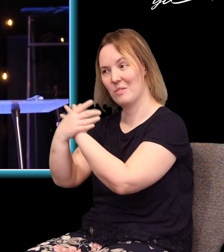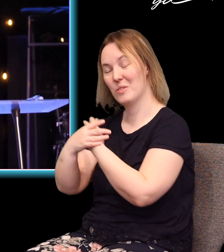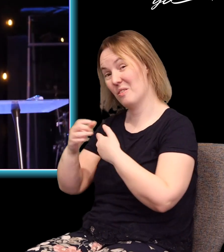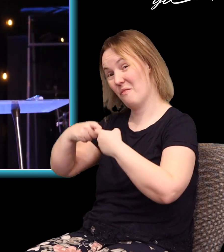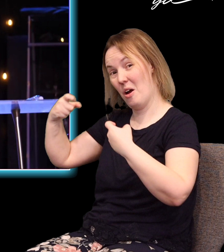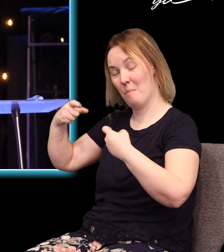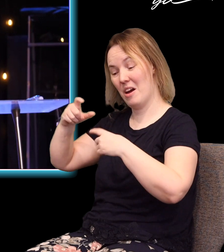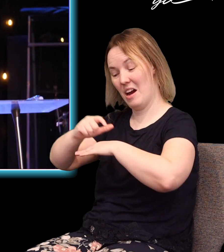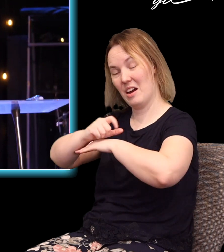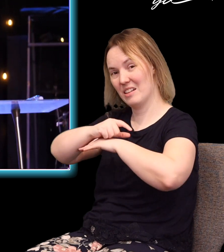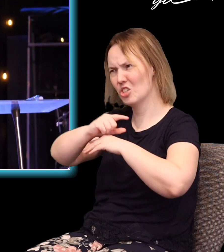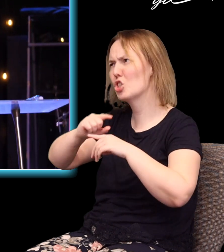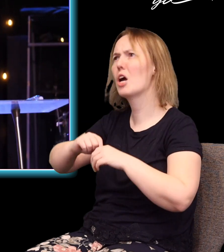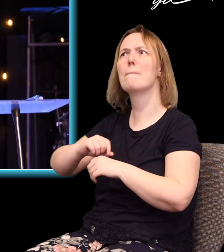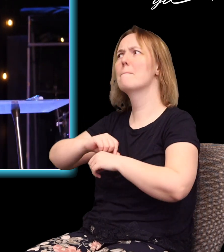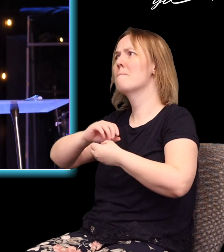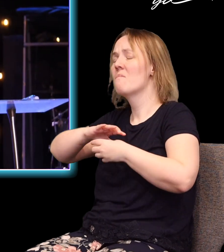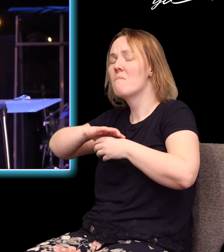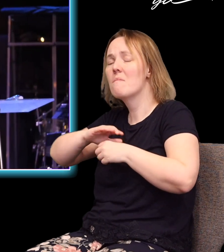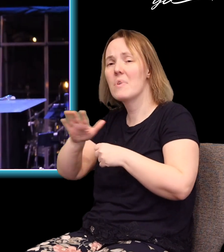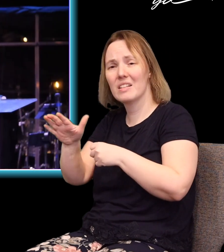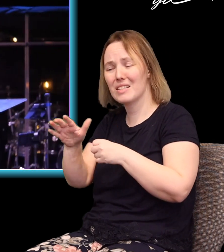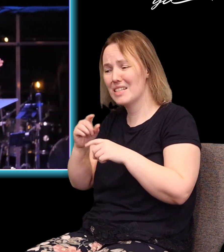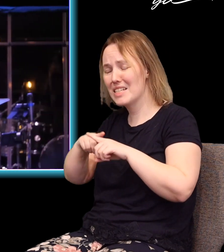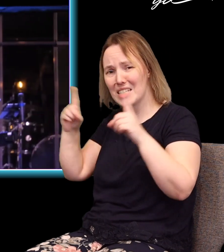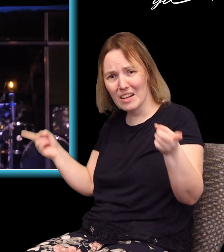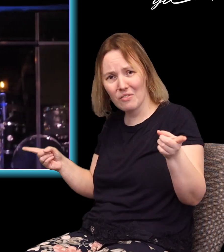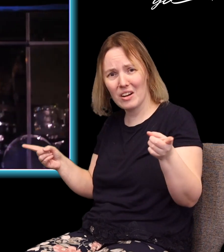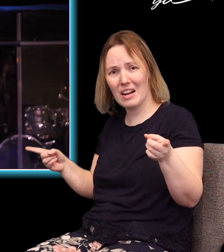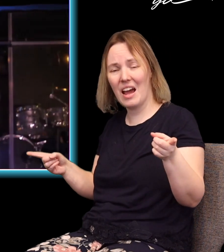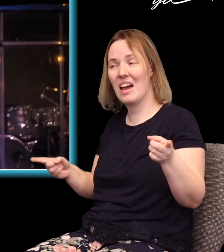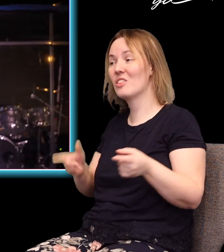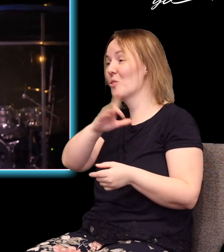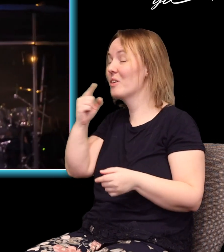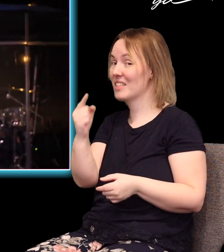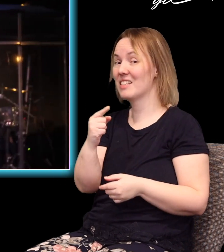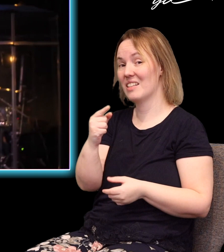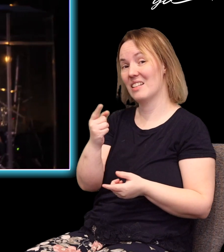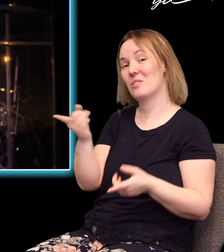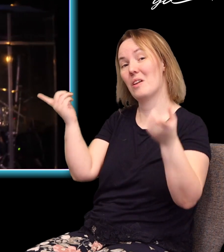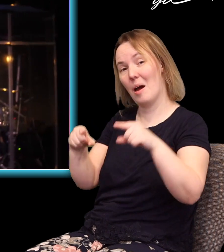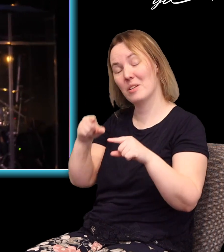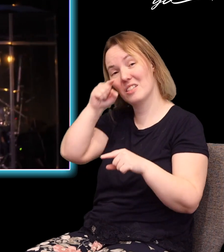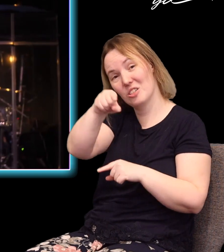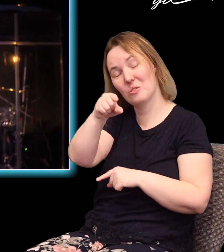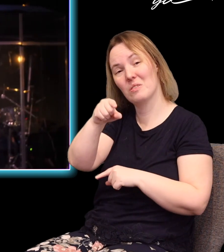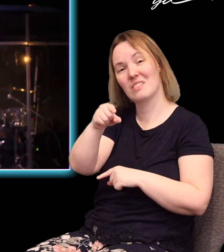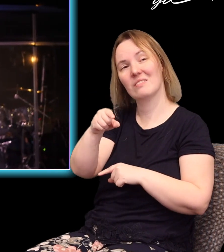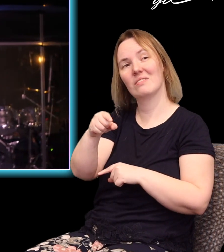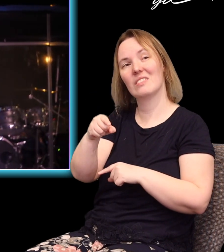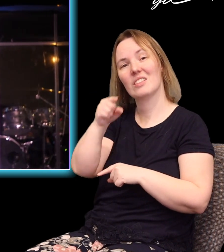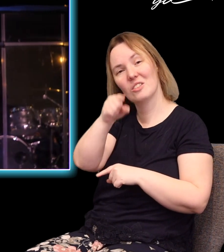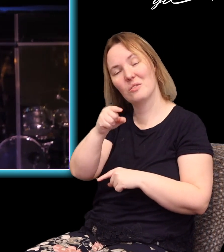it's totally different. Totally transformed. The Lord says that's what happened in you when you became a brand new creature in Jesus